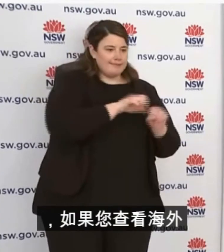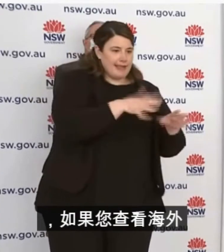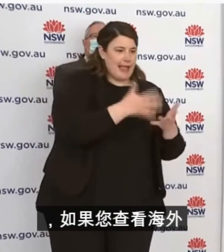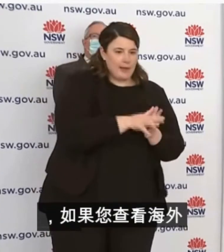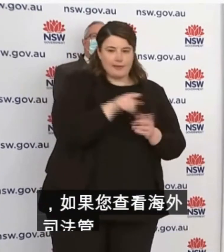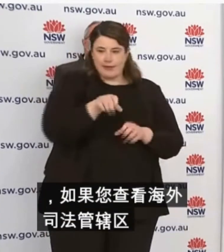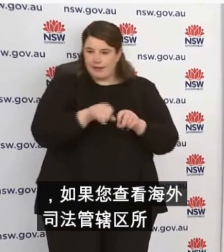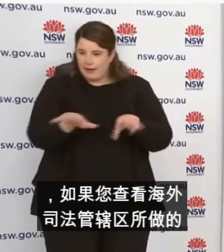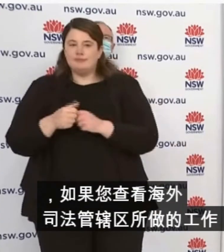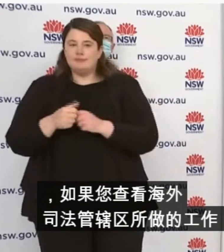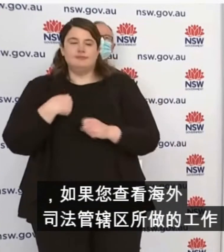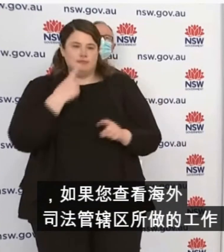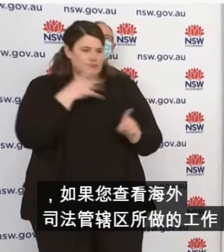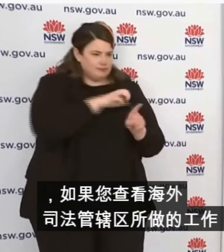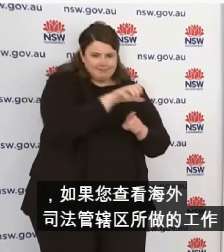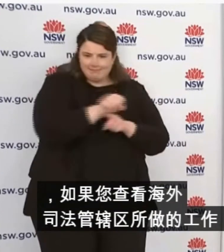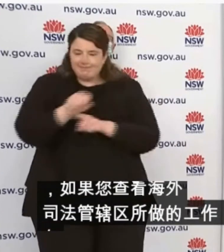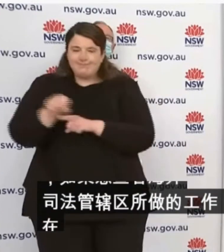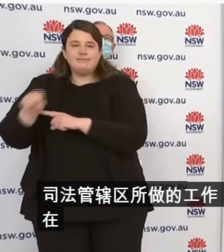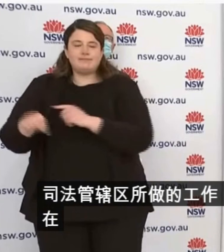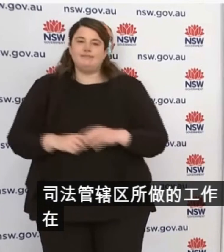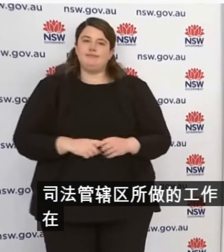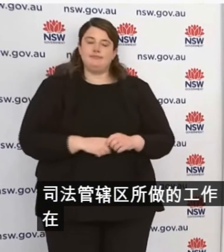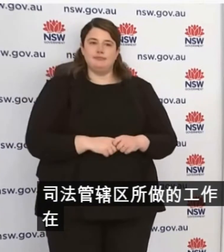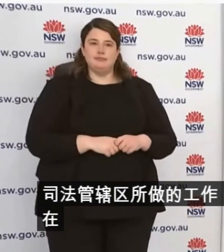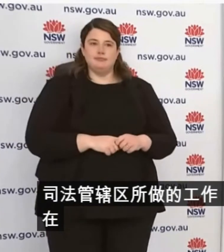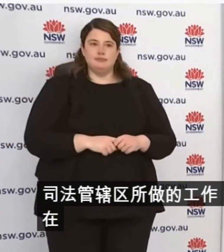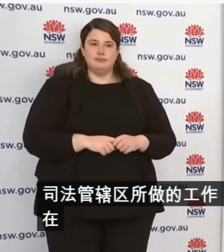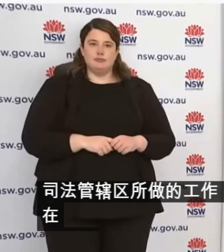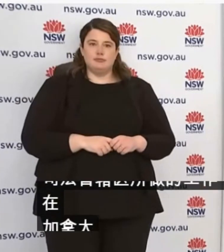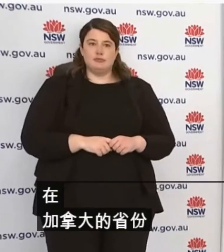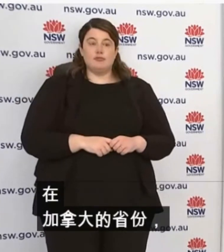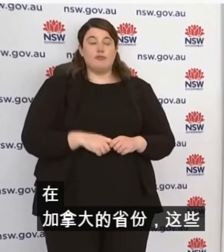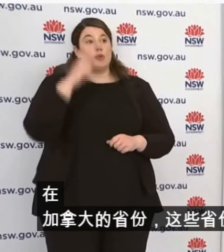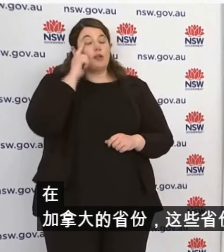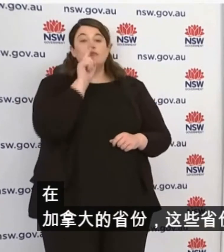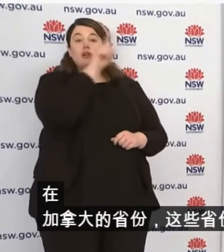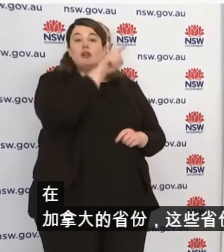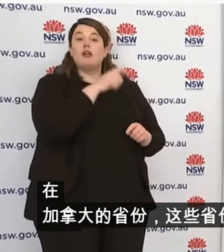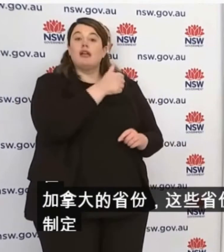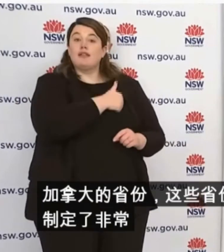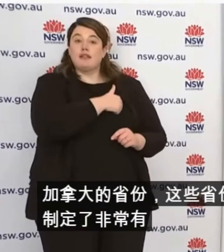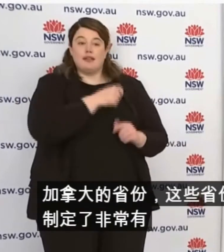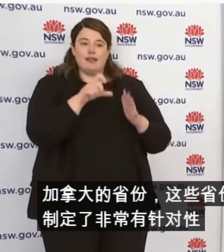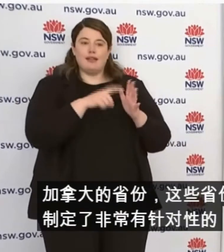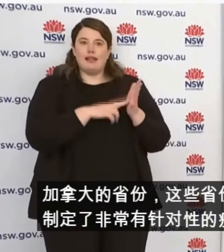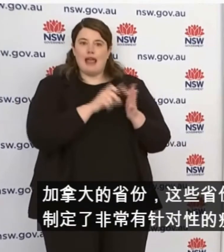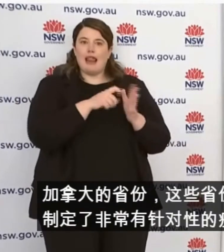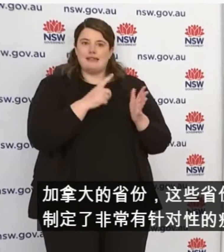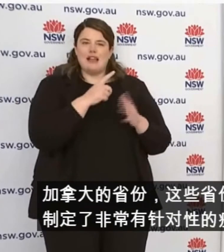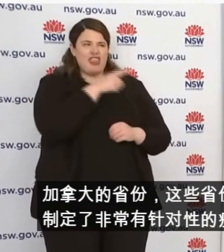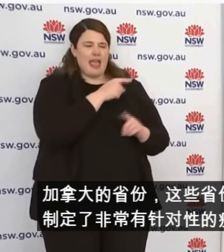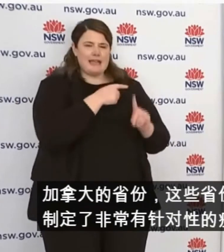look at what overseas jurisdictions have done, especially places, provinces in Canada which are comparable, they've had a very targeted